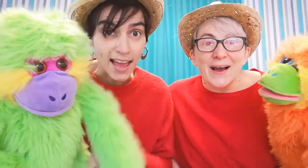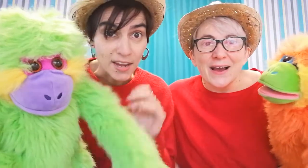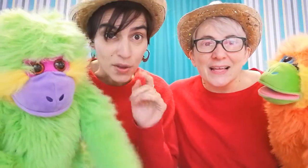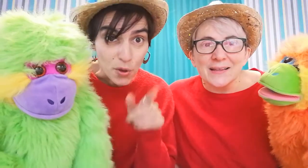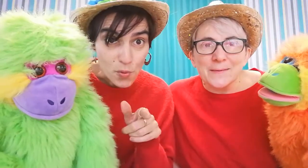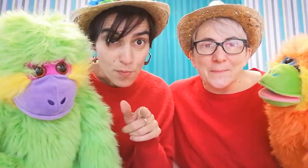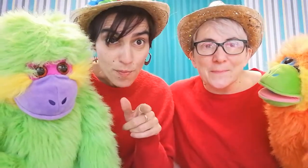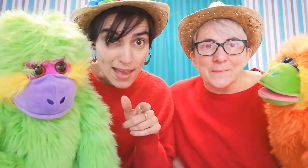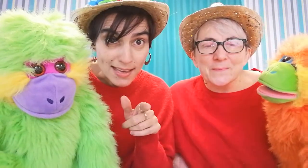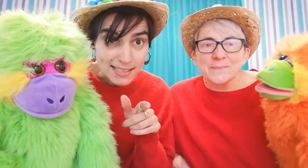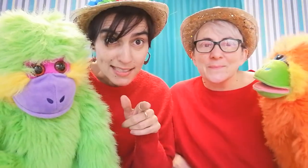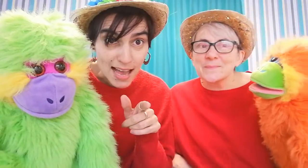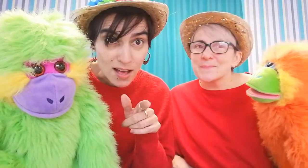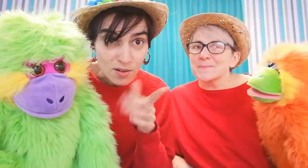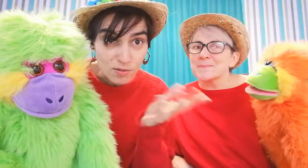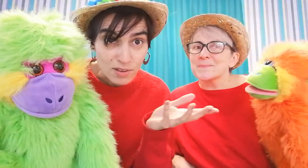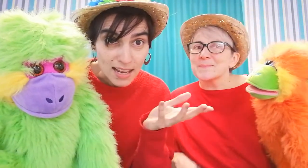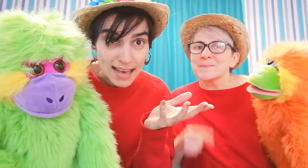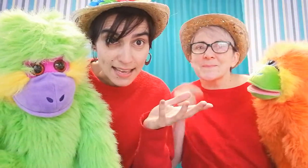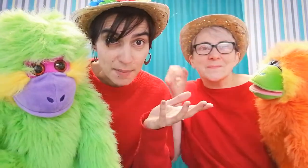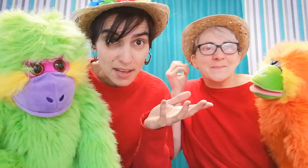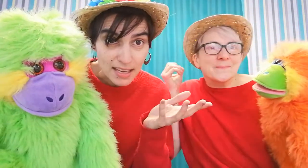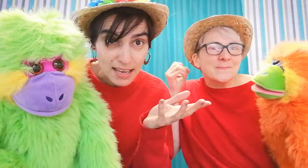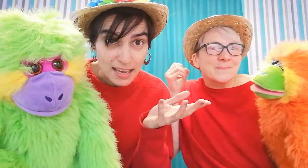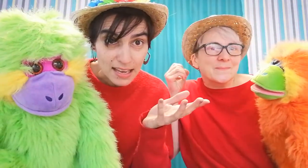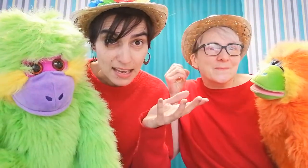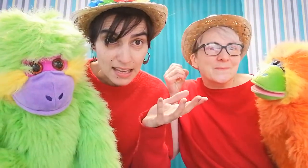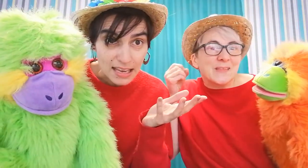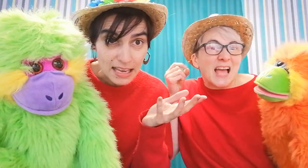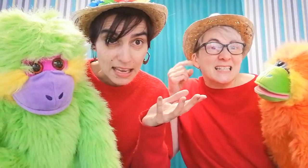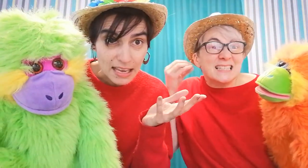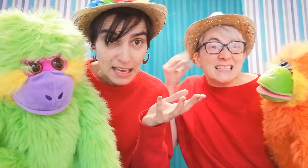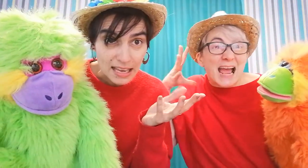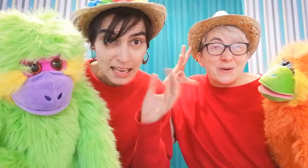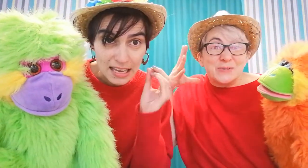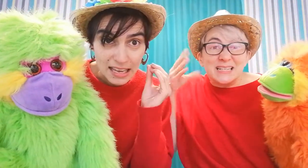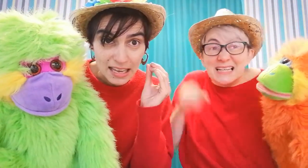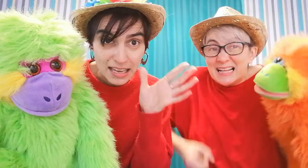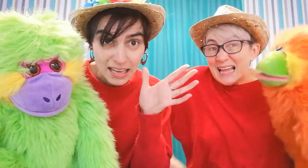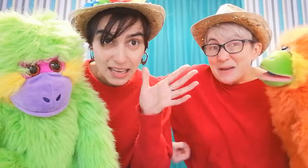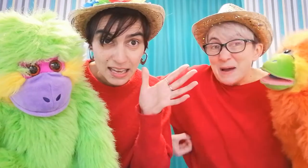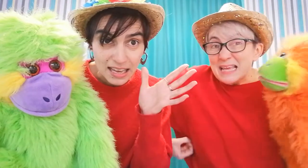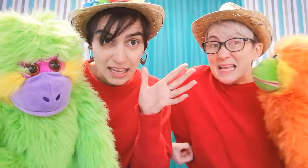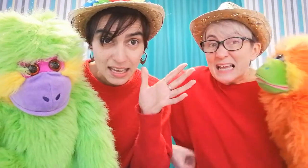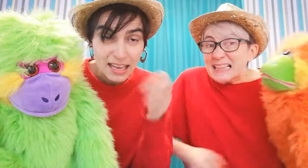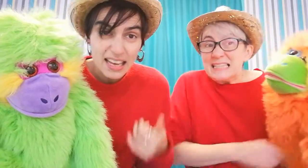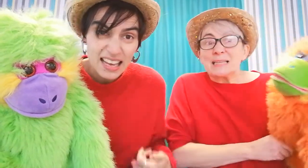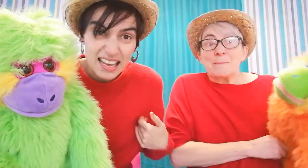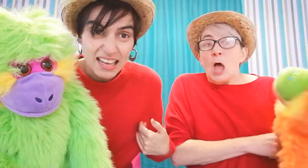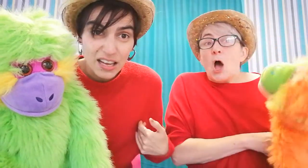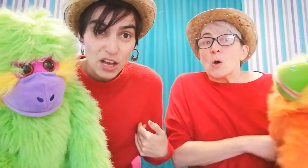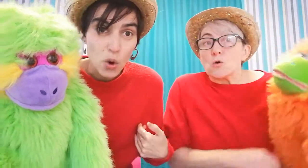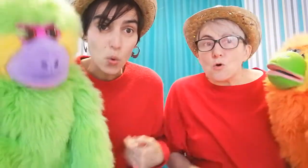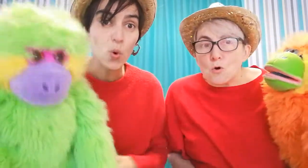Can you make a sound like a monkey? A sound like a monkey, like this.